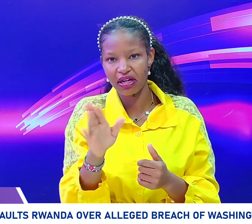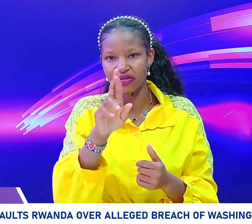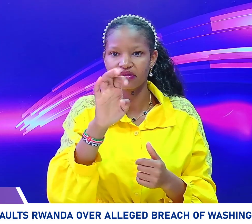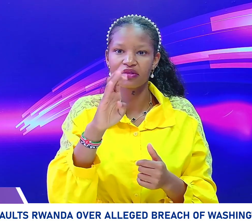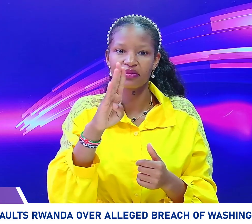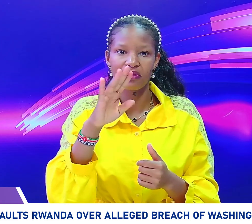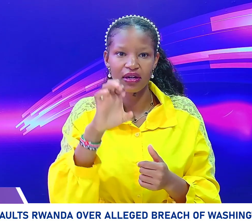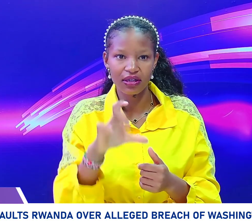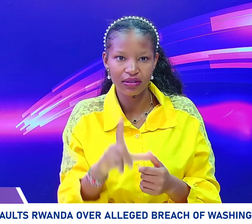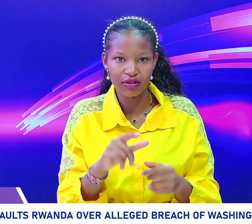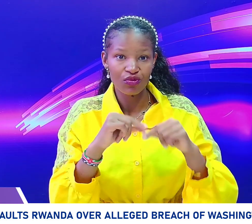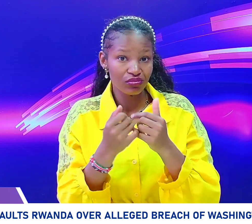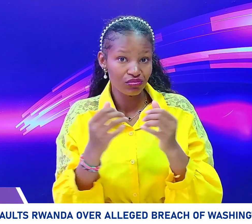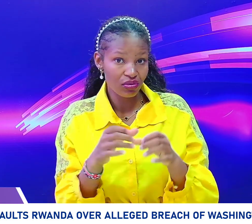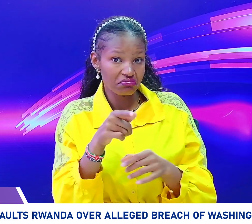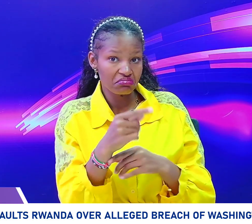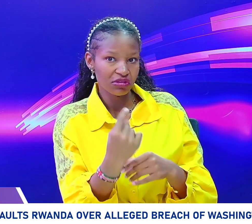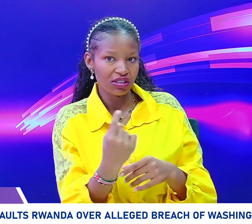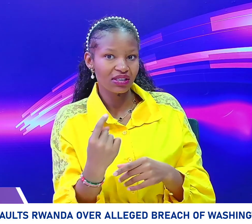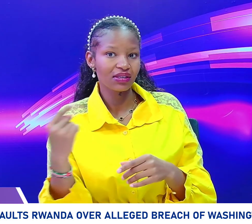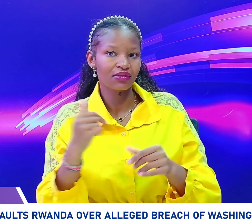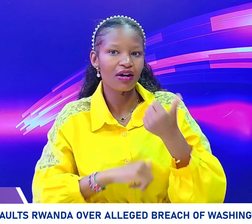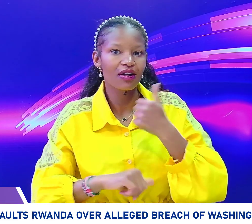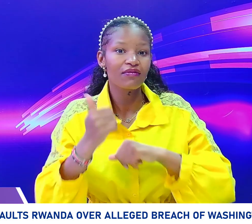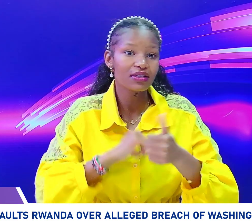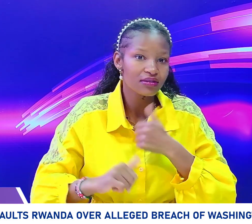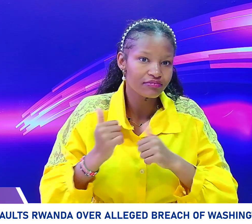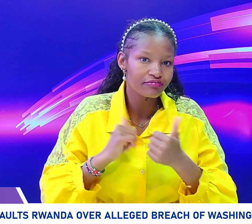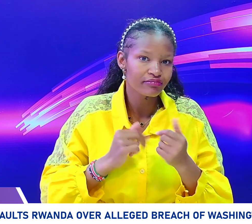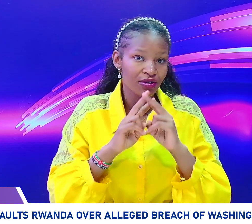such actions threaten peace in Eastern Democratic Republic